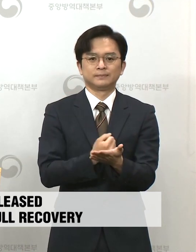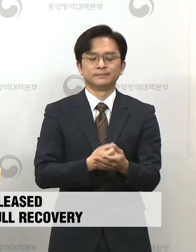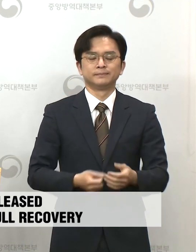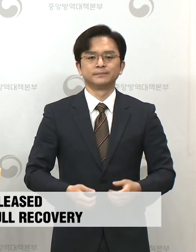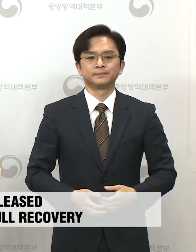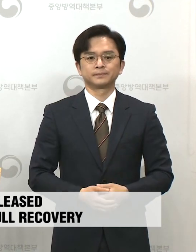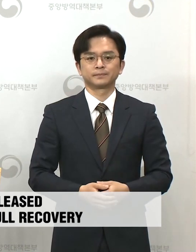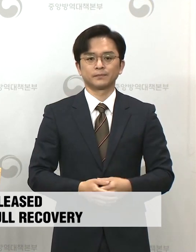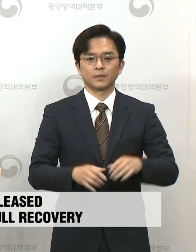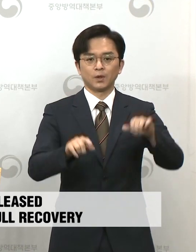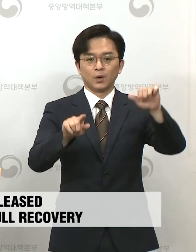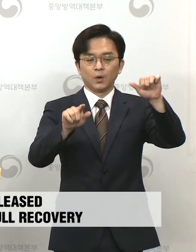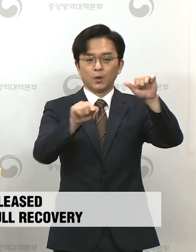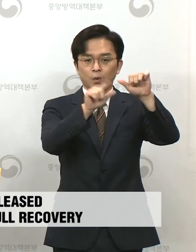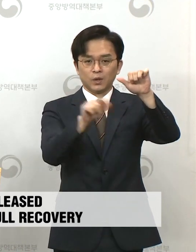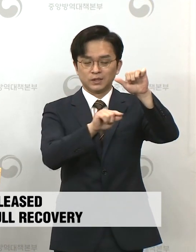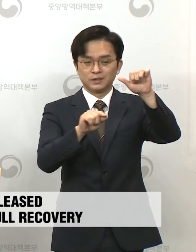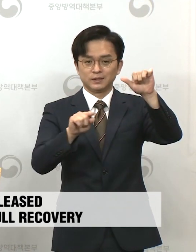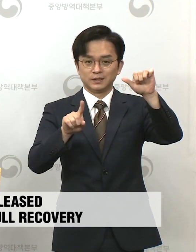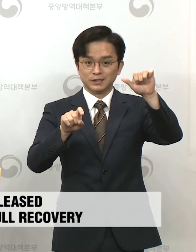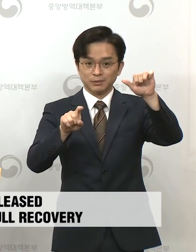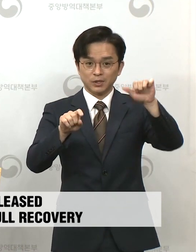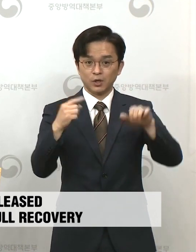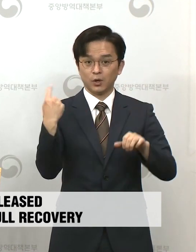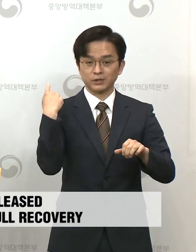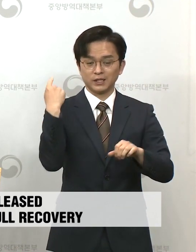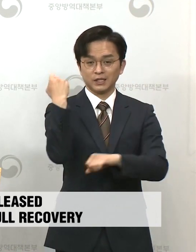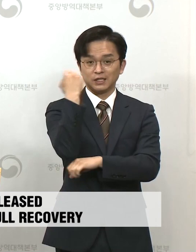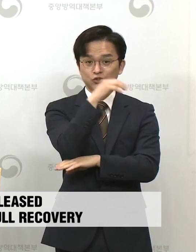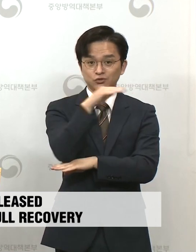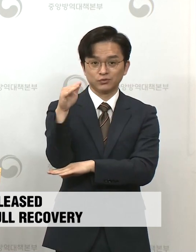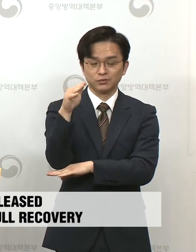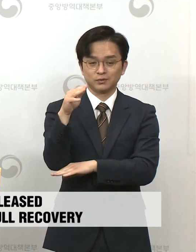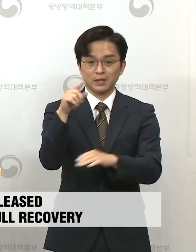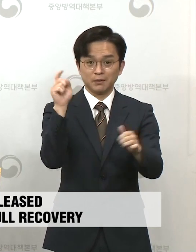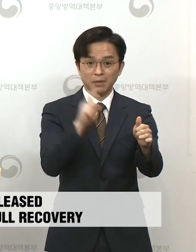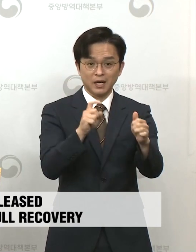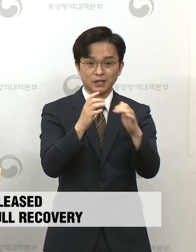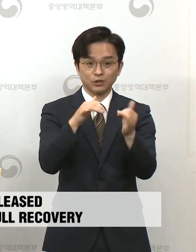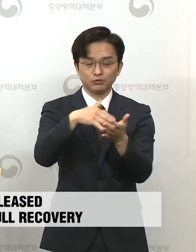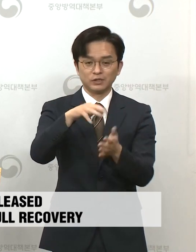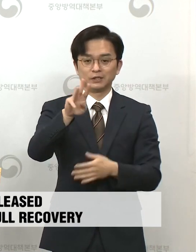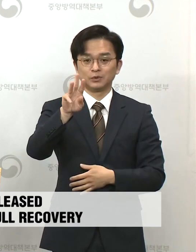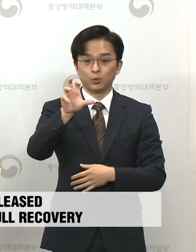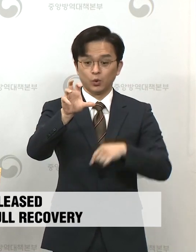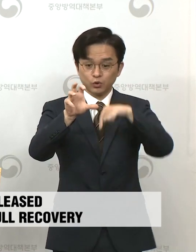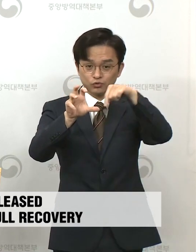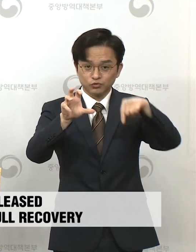as of today. And as of the 10th of May, out of the